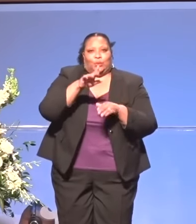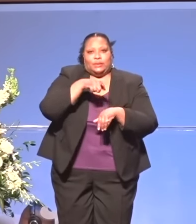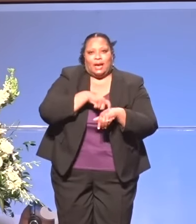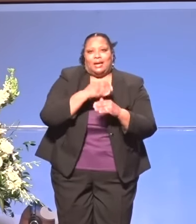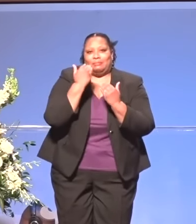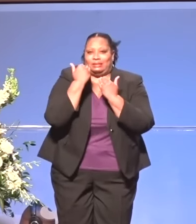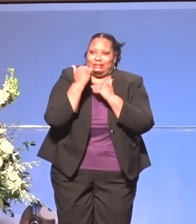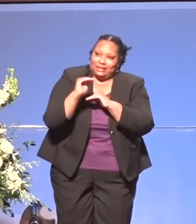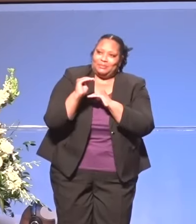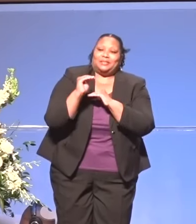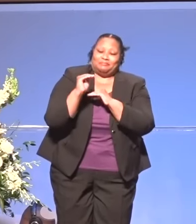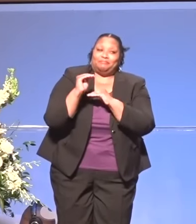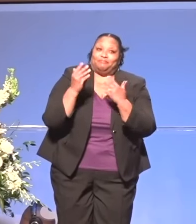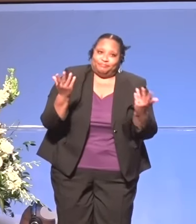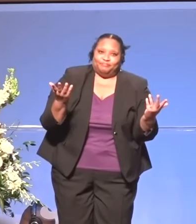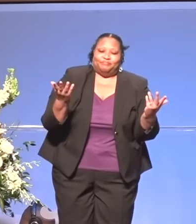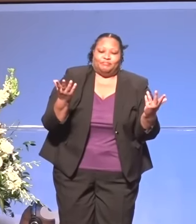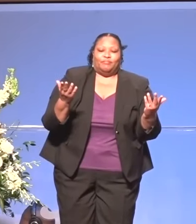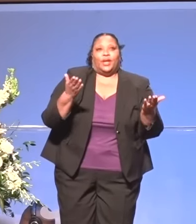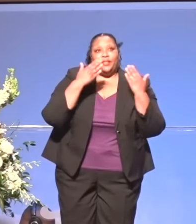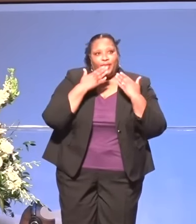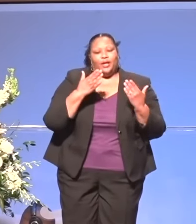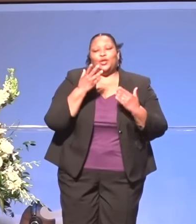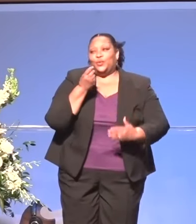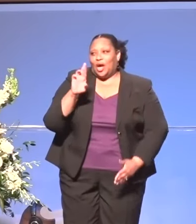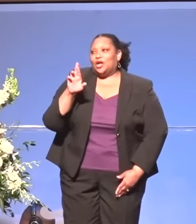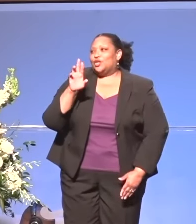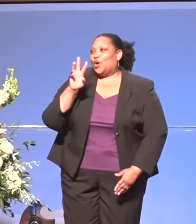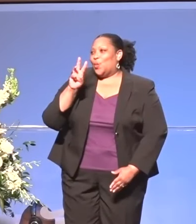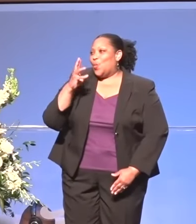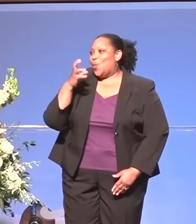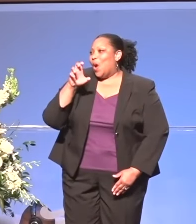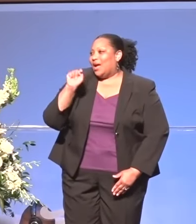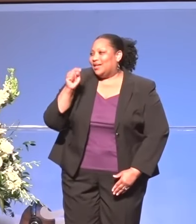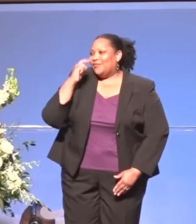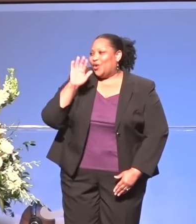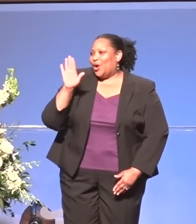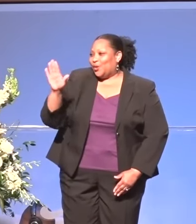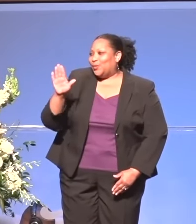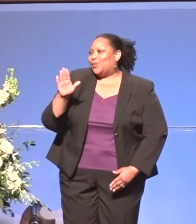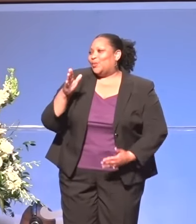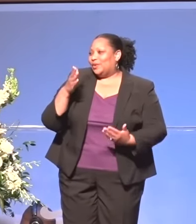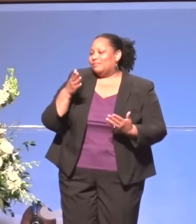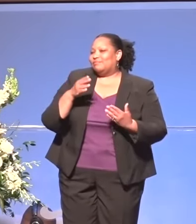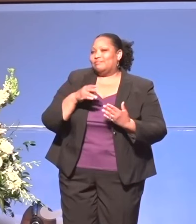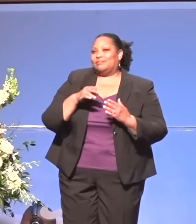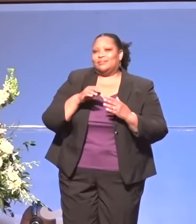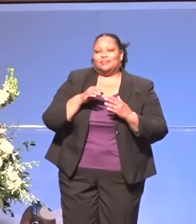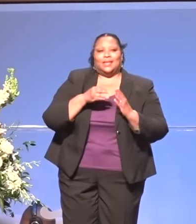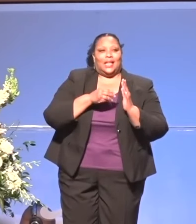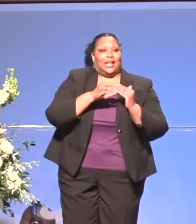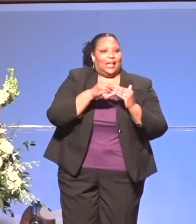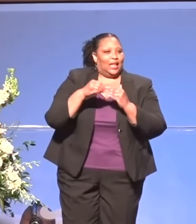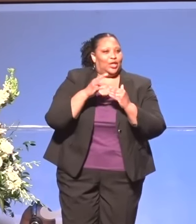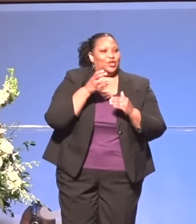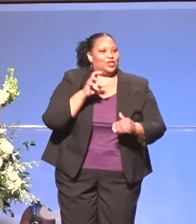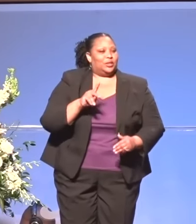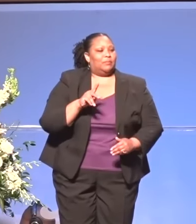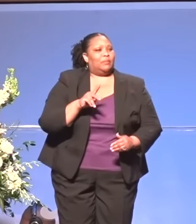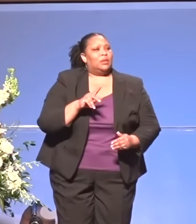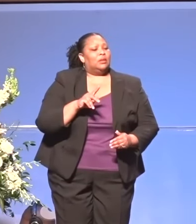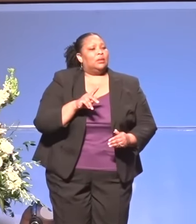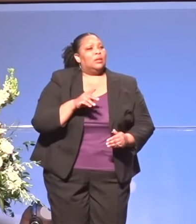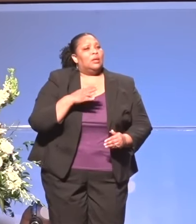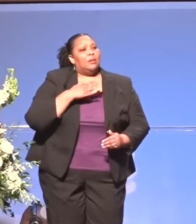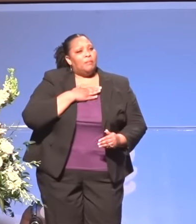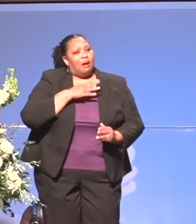limit. Thank you, Dr. Wright, for your auspicious leadership. My